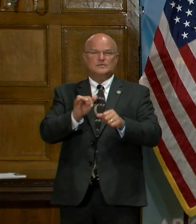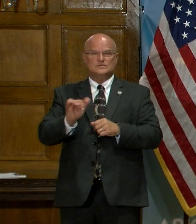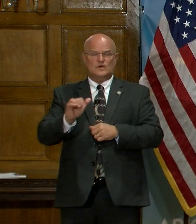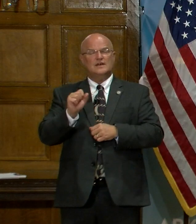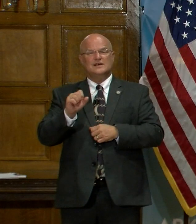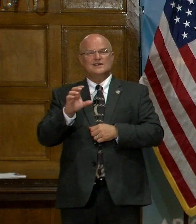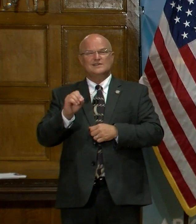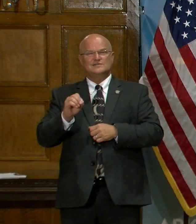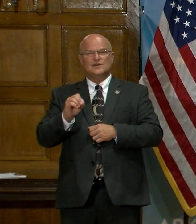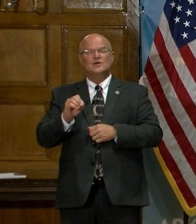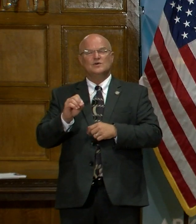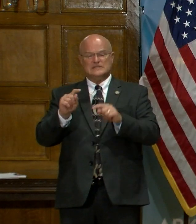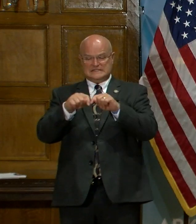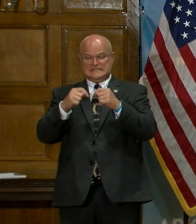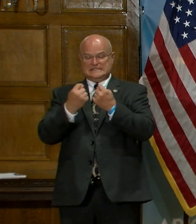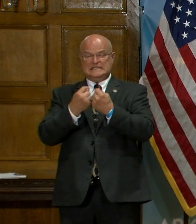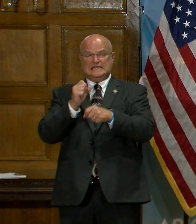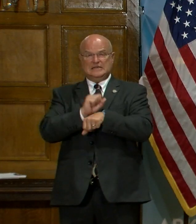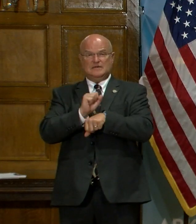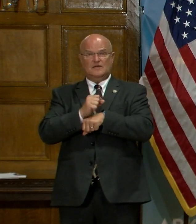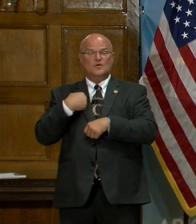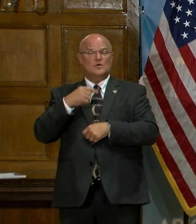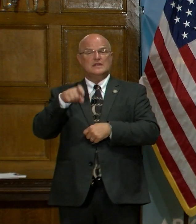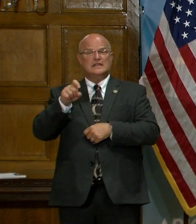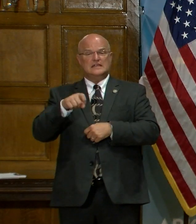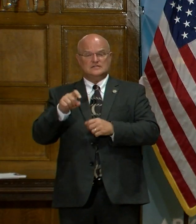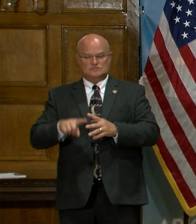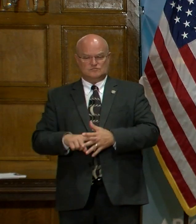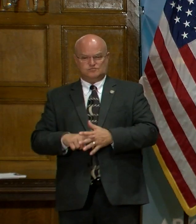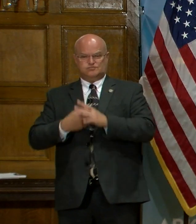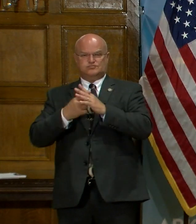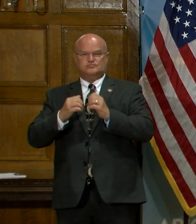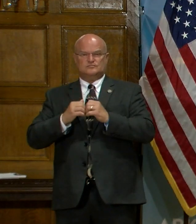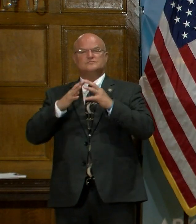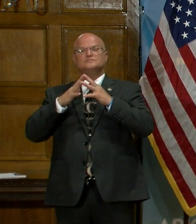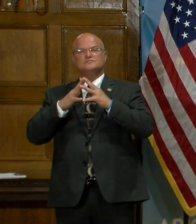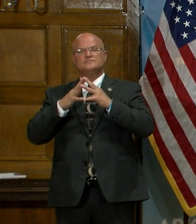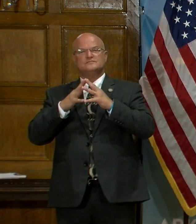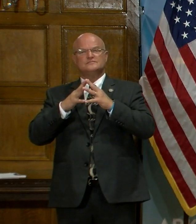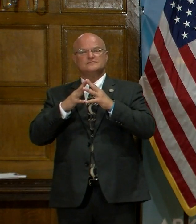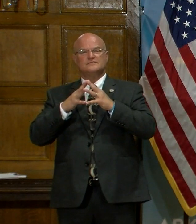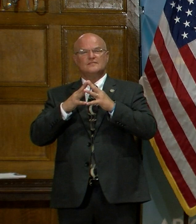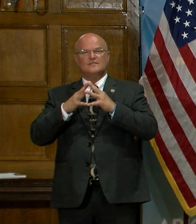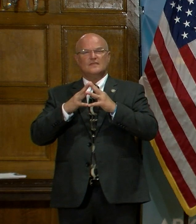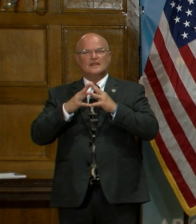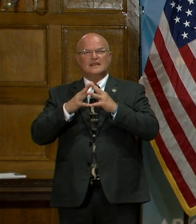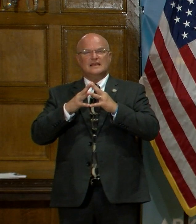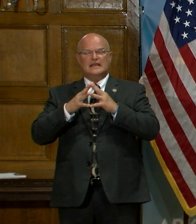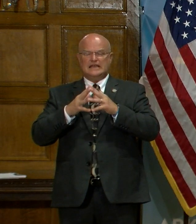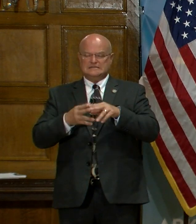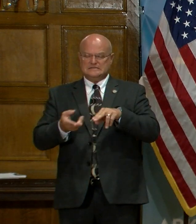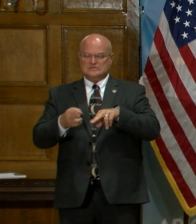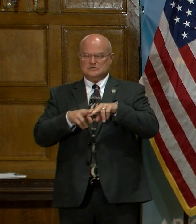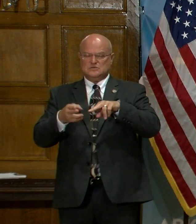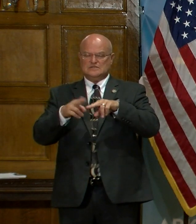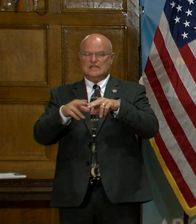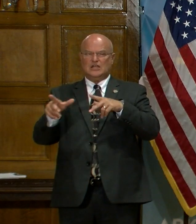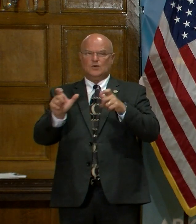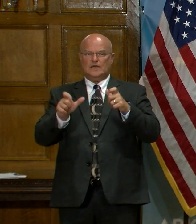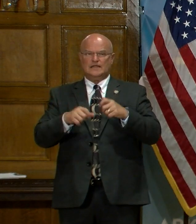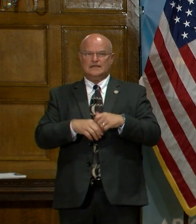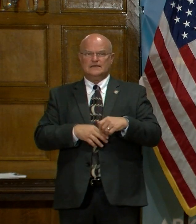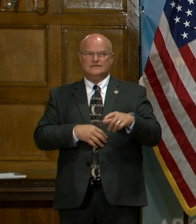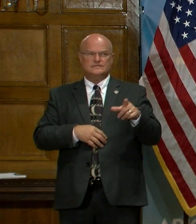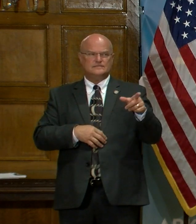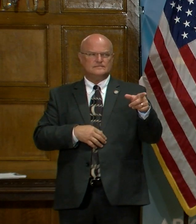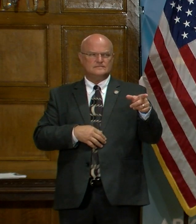well. So it's a team effort that we need to implement, and we've got to increase that very quickly. There's